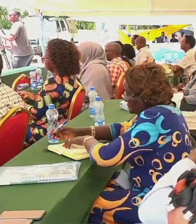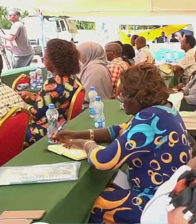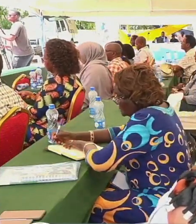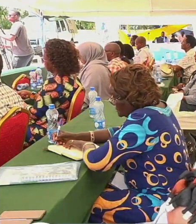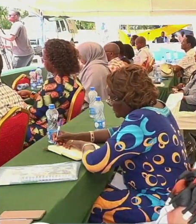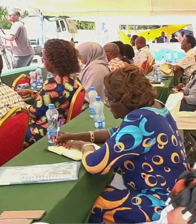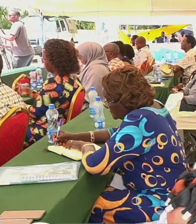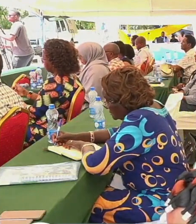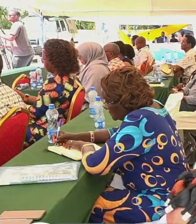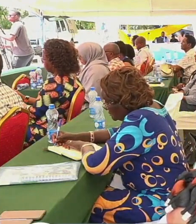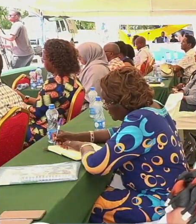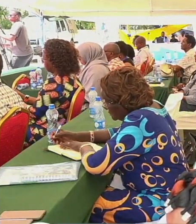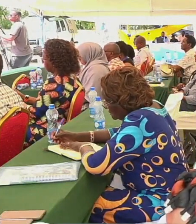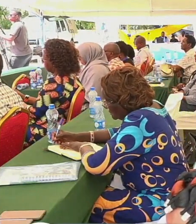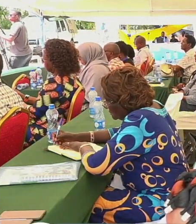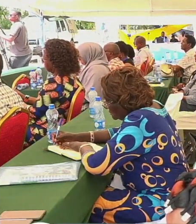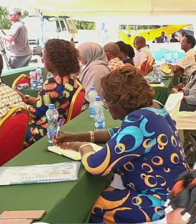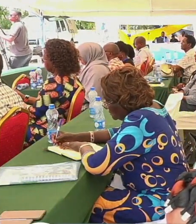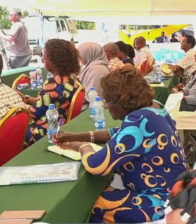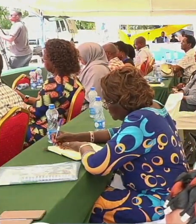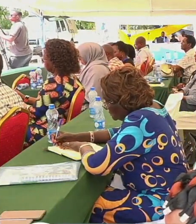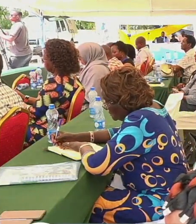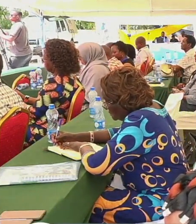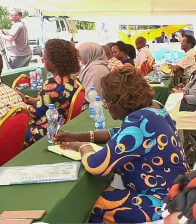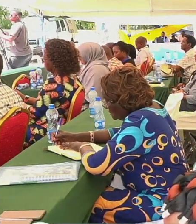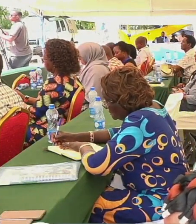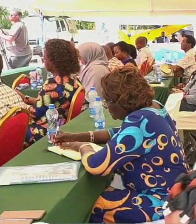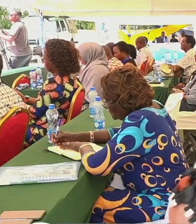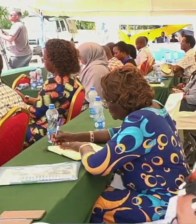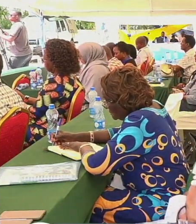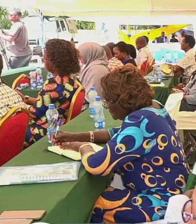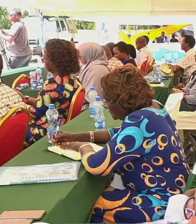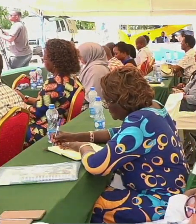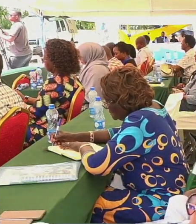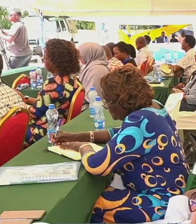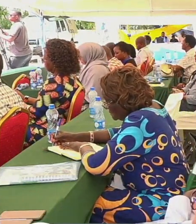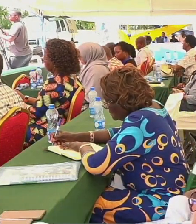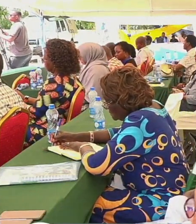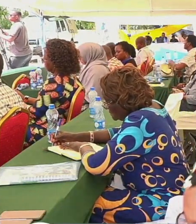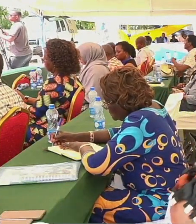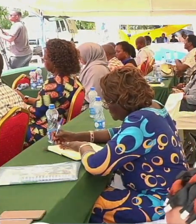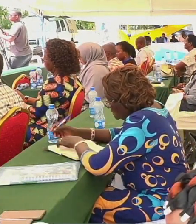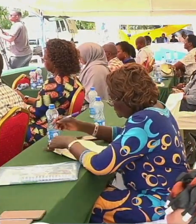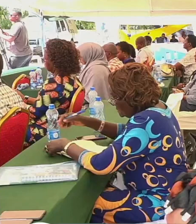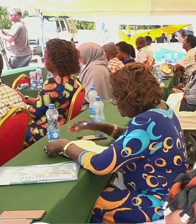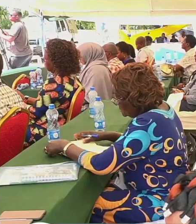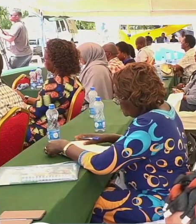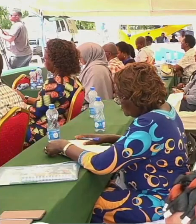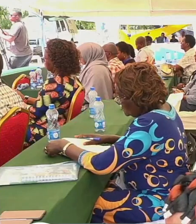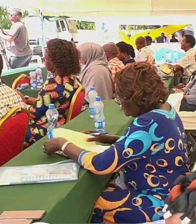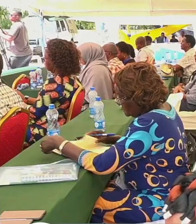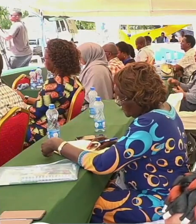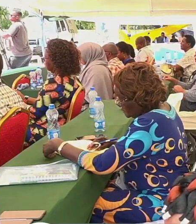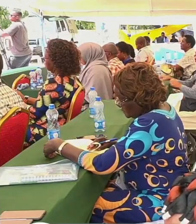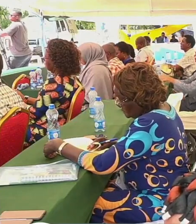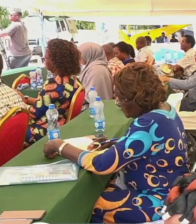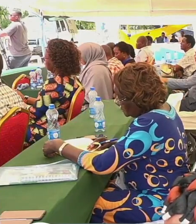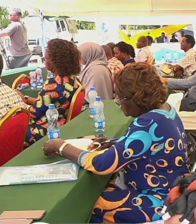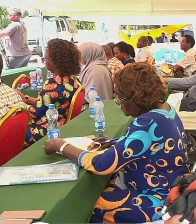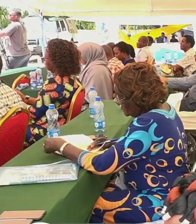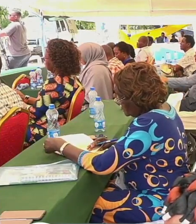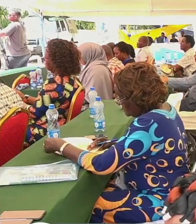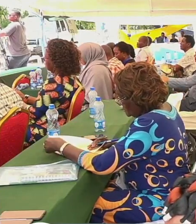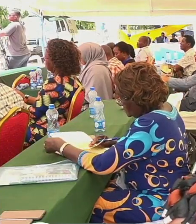have heard from you. We have learned also how to go about this conference year after year, and we appreciate. Now that's a call to